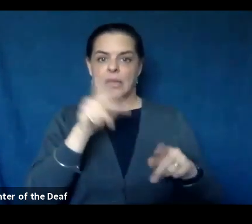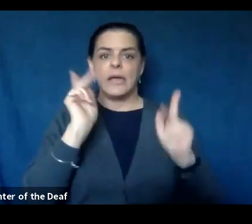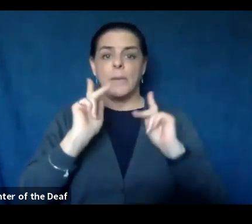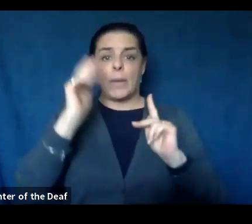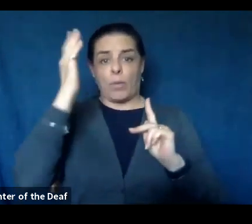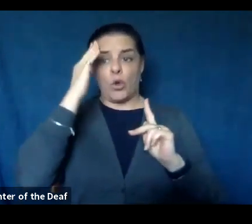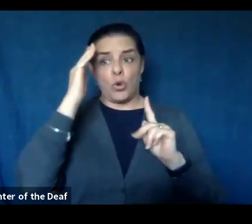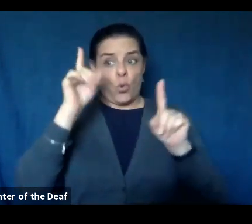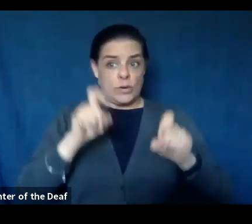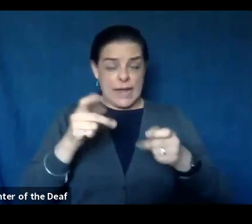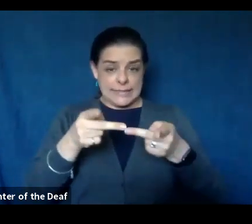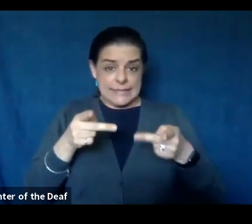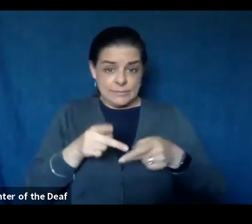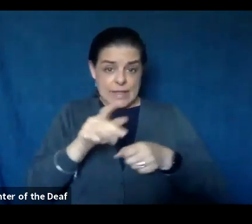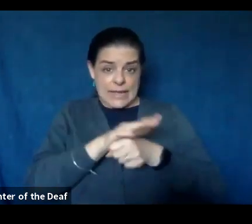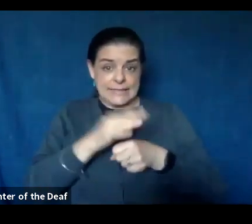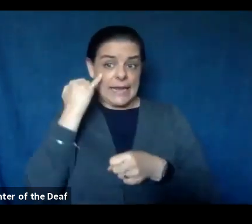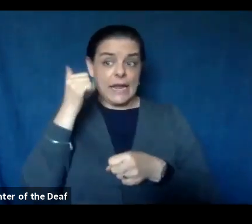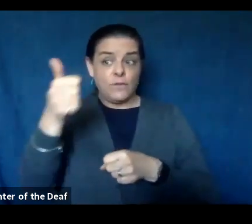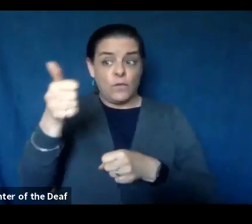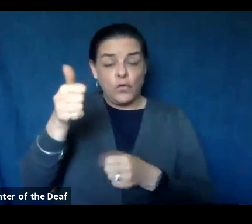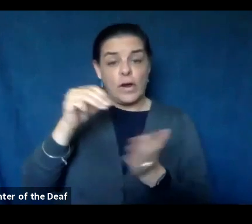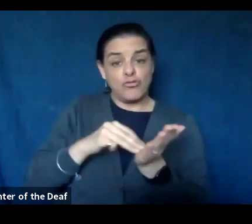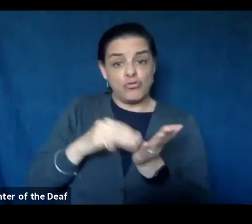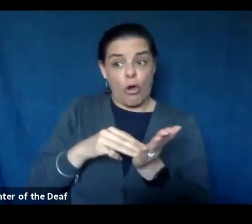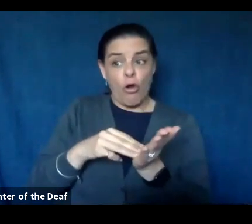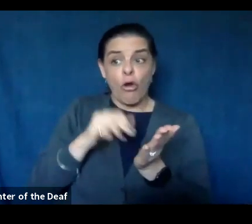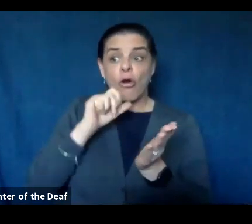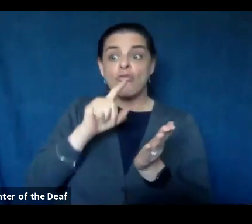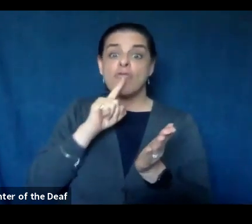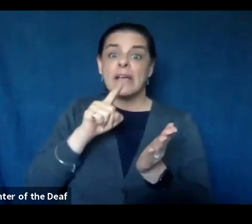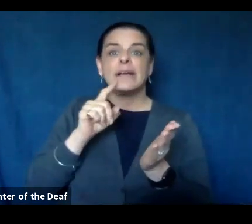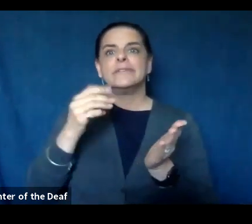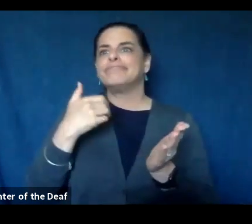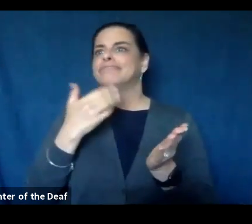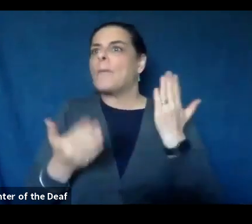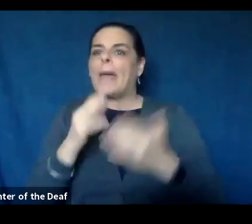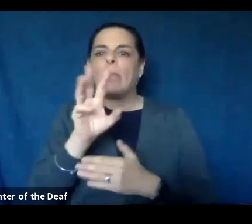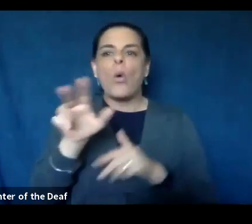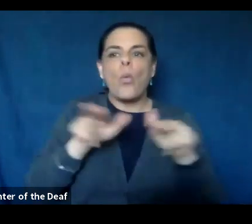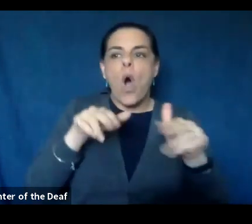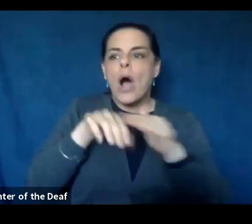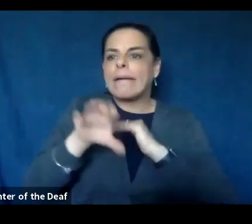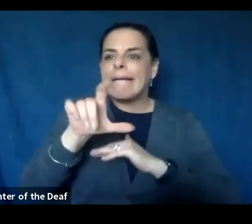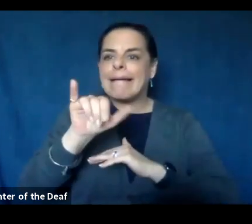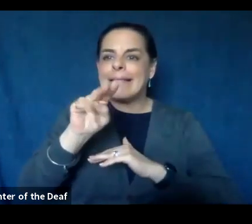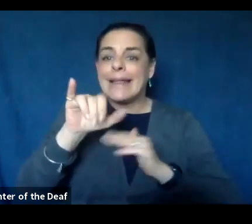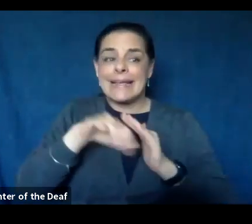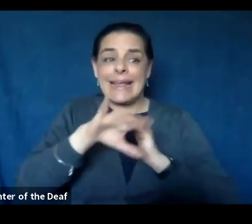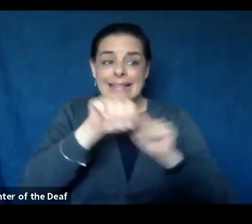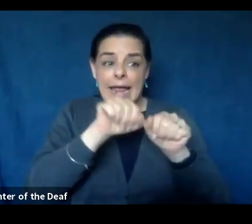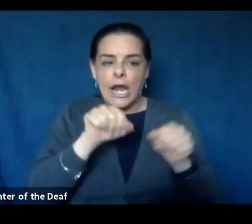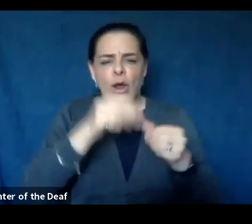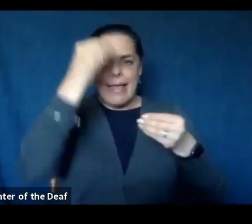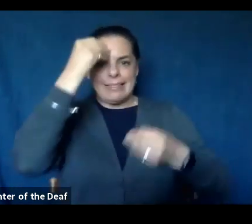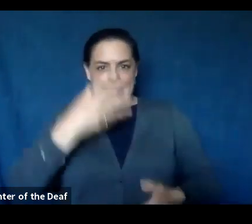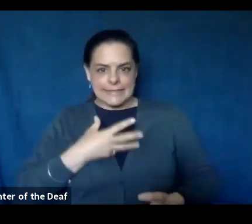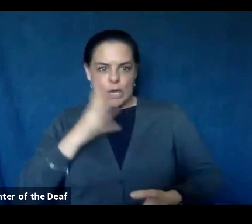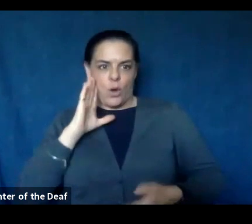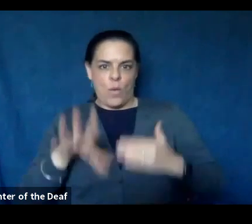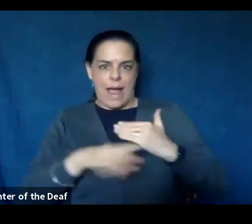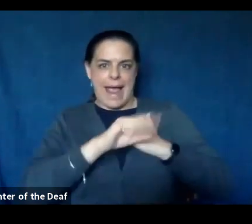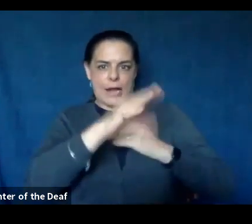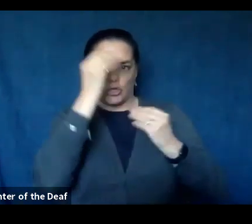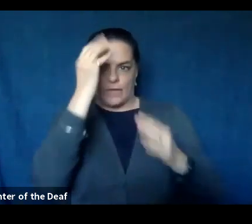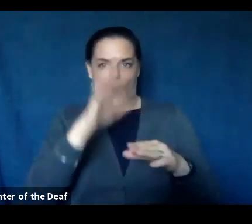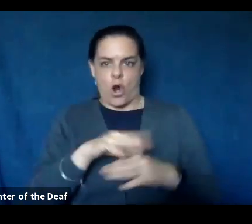testing locations, if you're a provider that's providing testing, a walk-in clinic in that area, please let us know and we'll get your information on our website, because we